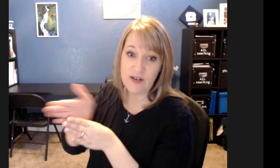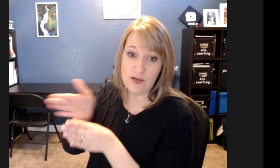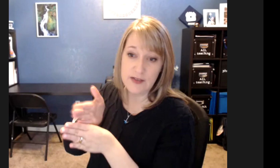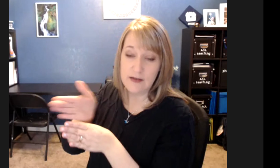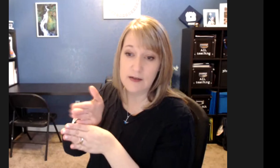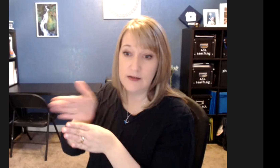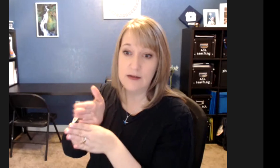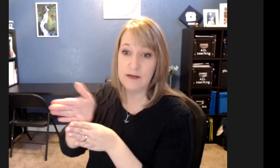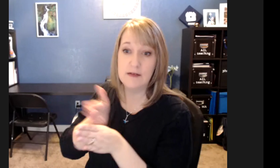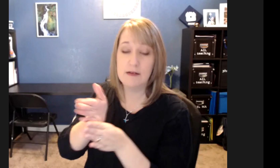field.